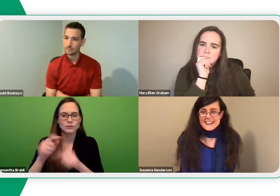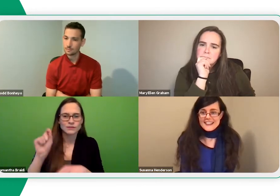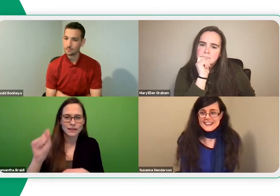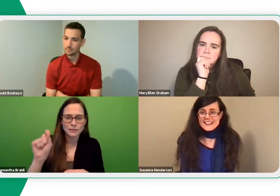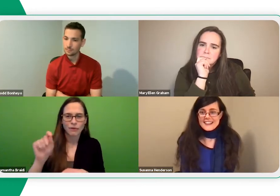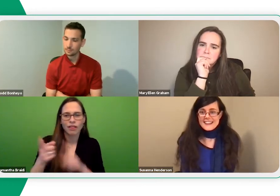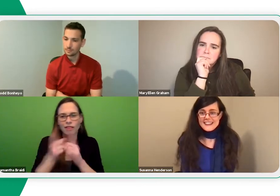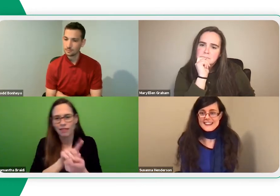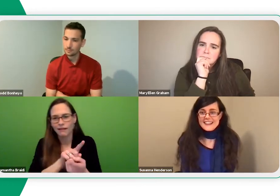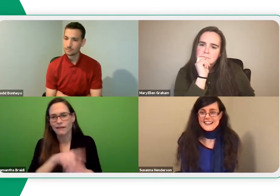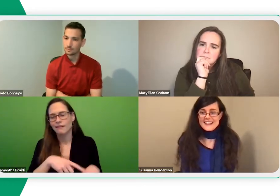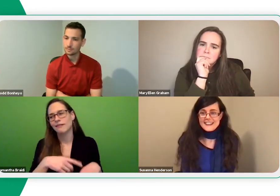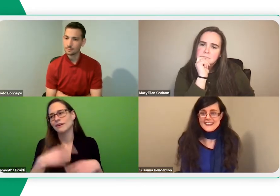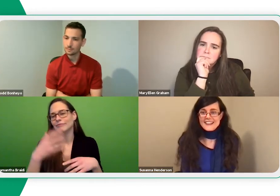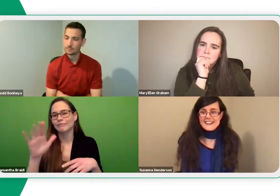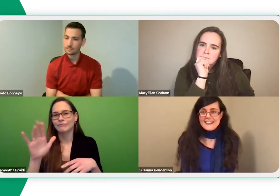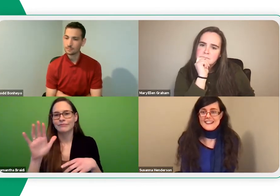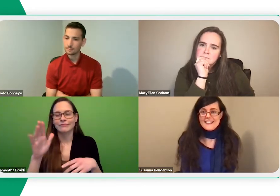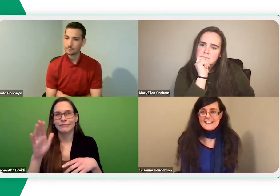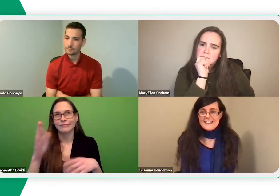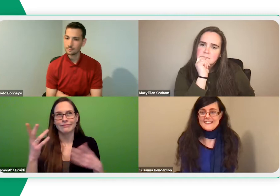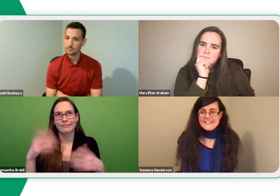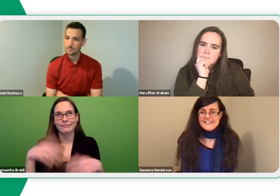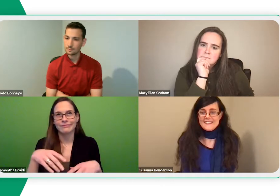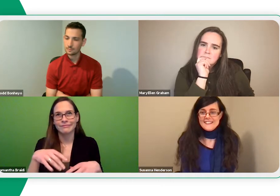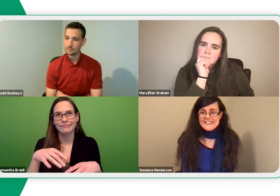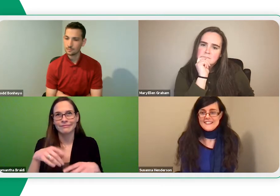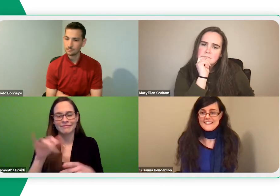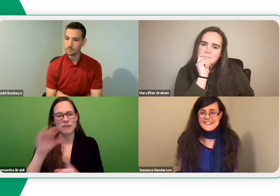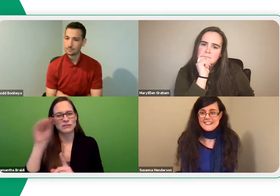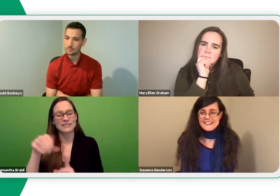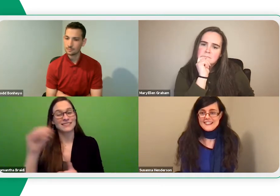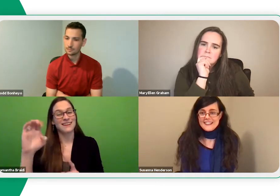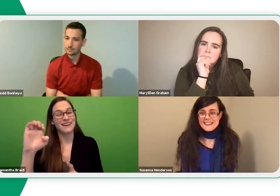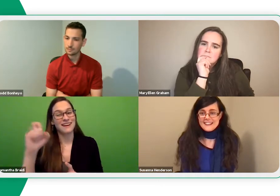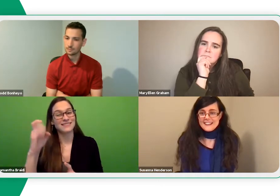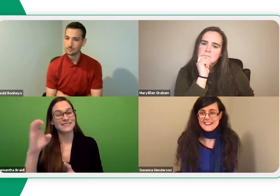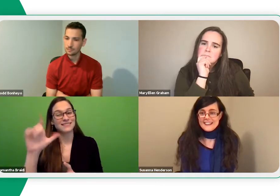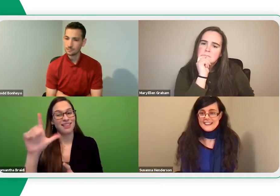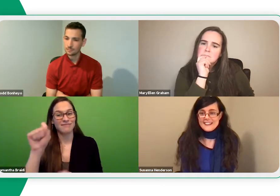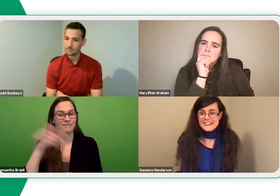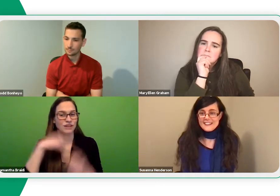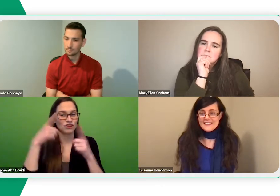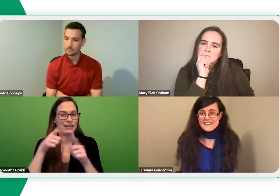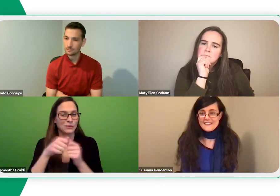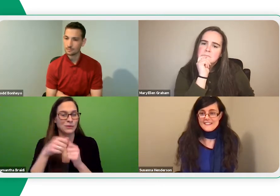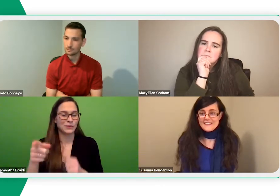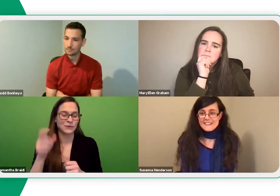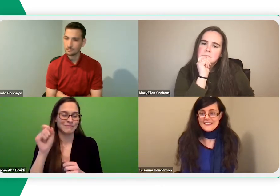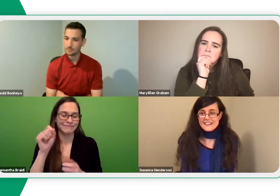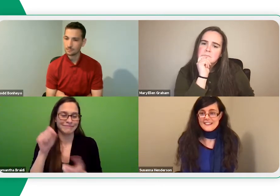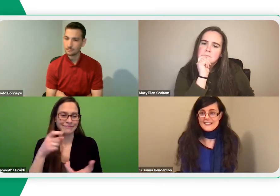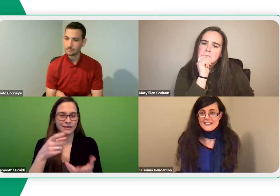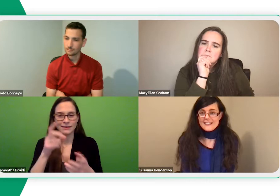This is Sam. I really agree with that. You just mentioned percentages, decimals, and going back and